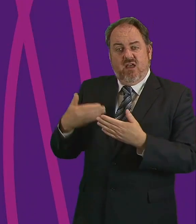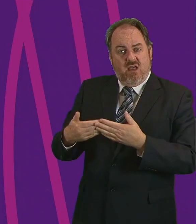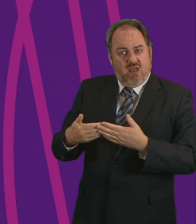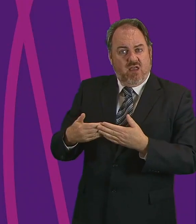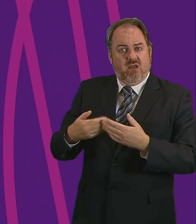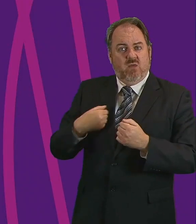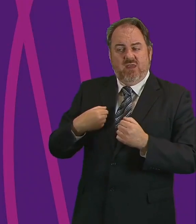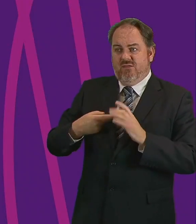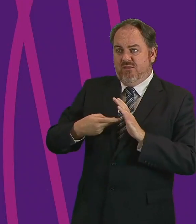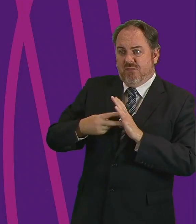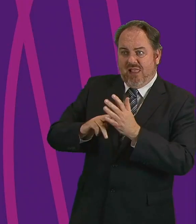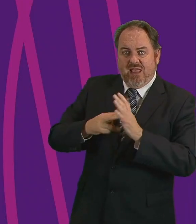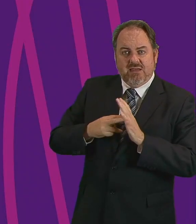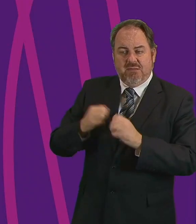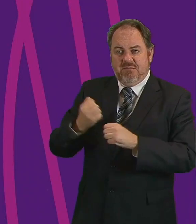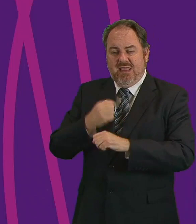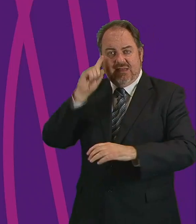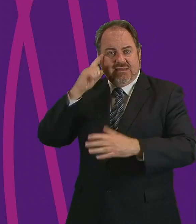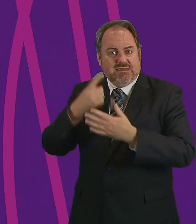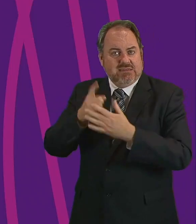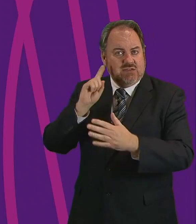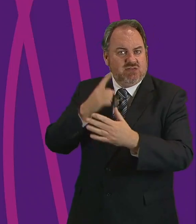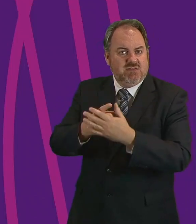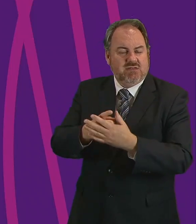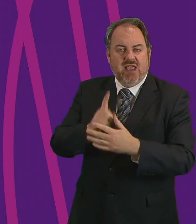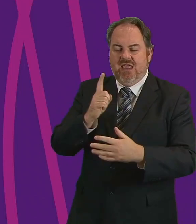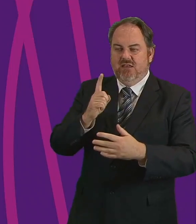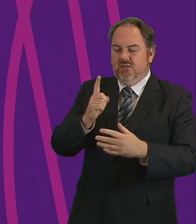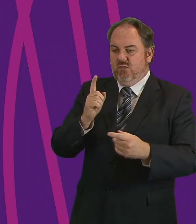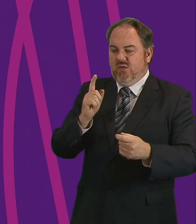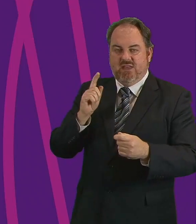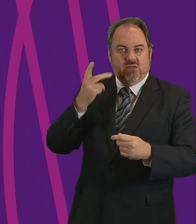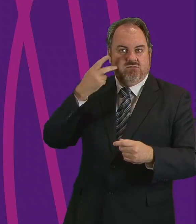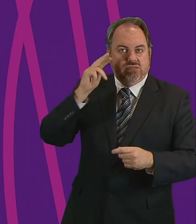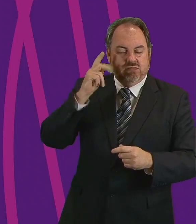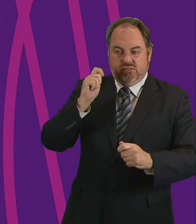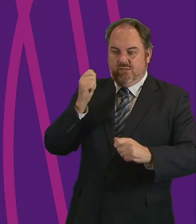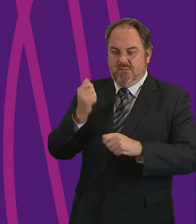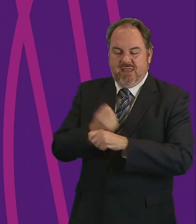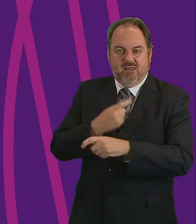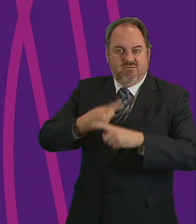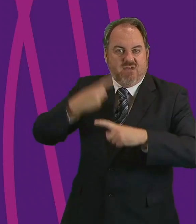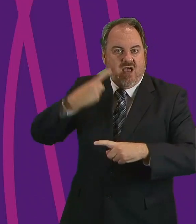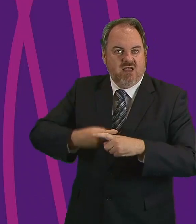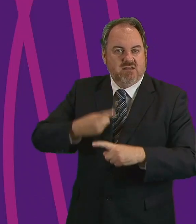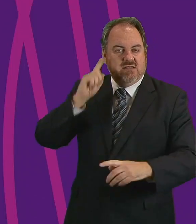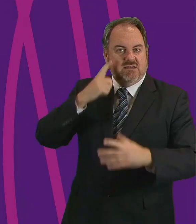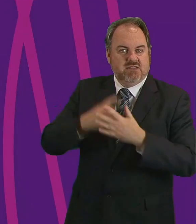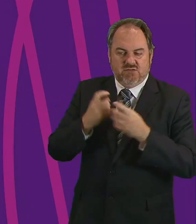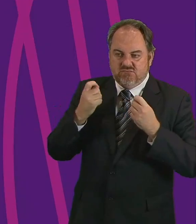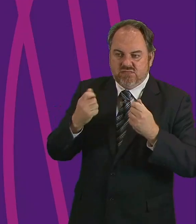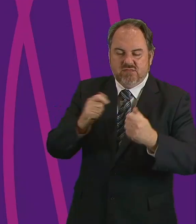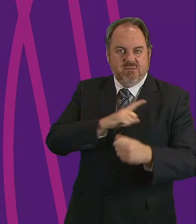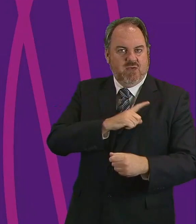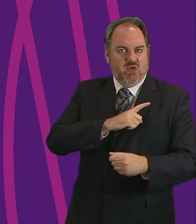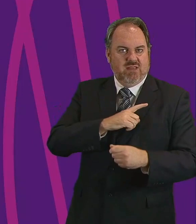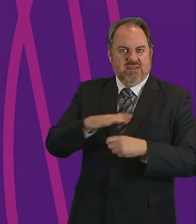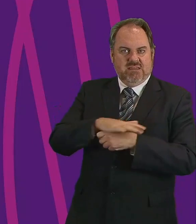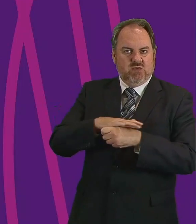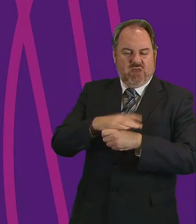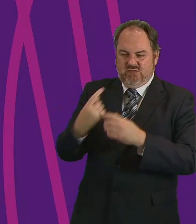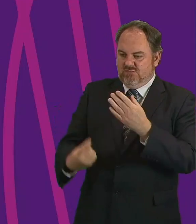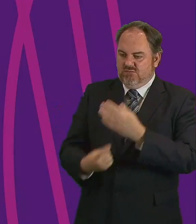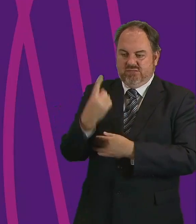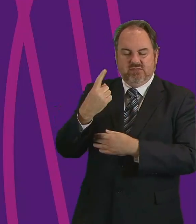been a fast-moving situation with guidance changing regularly, but it's undeniable that the schemes that have been introduced will save